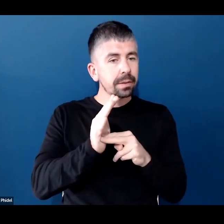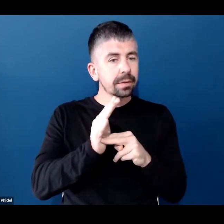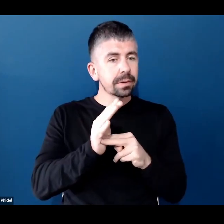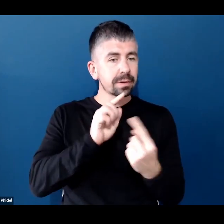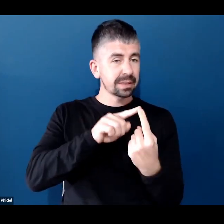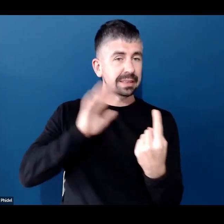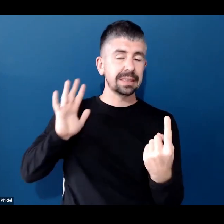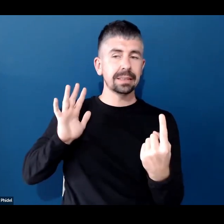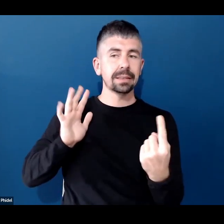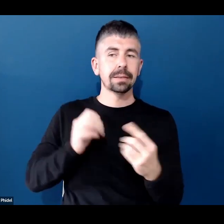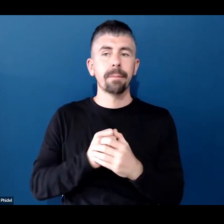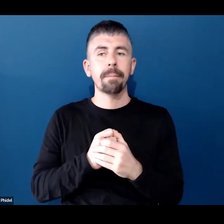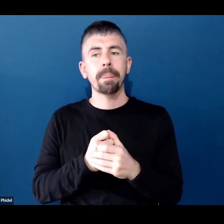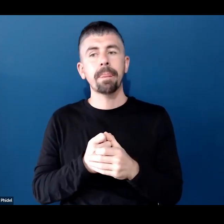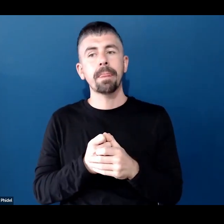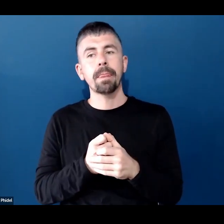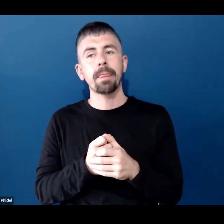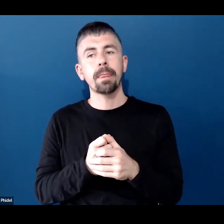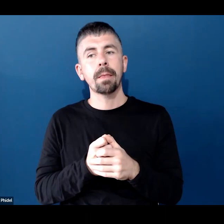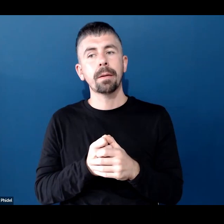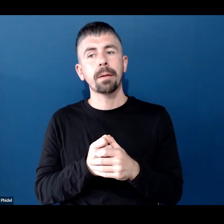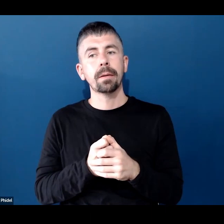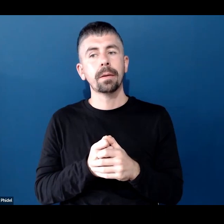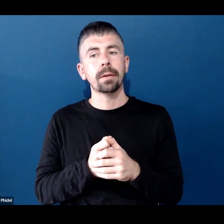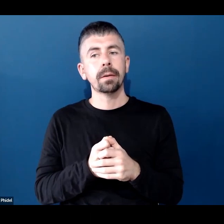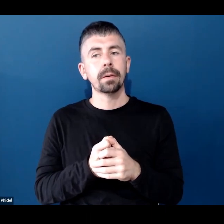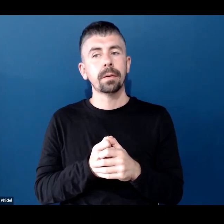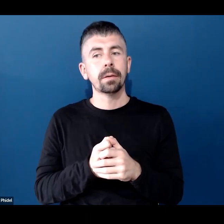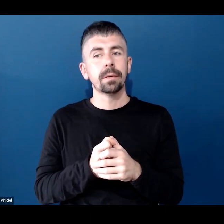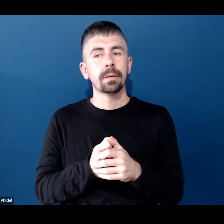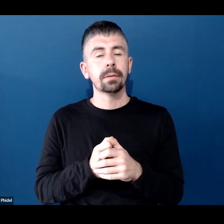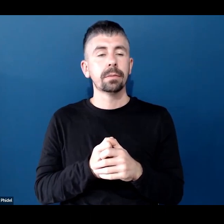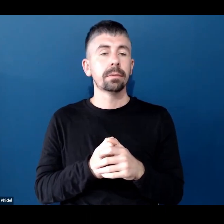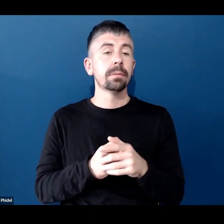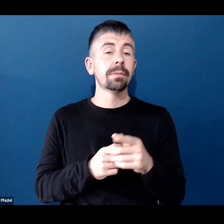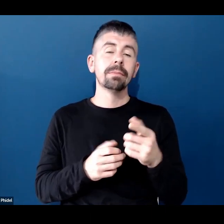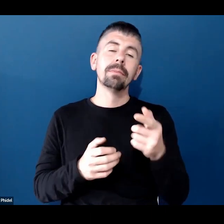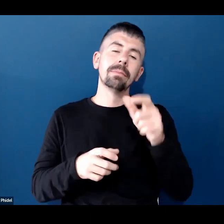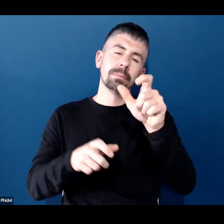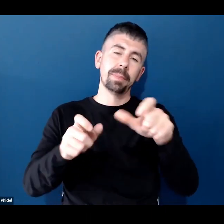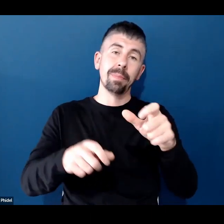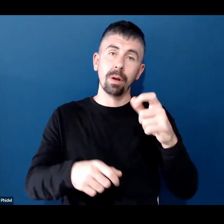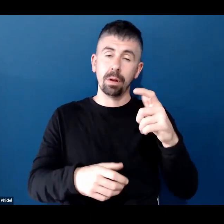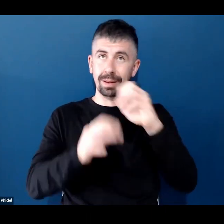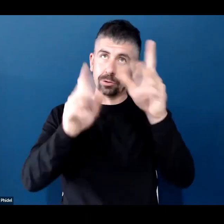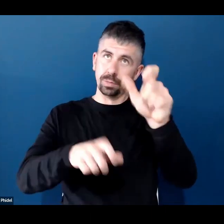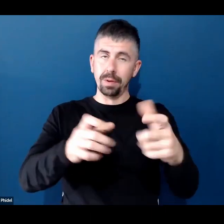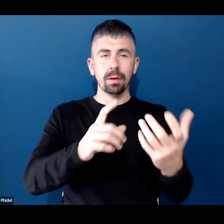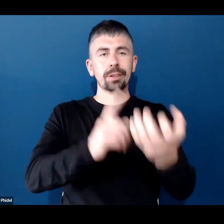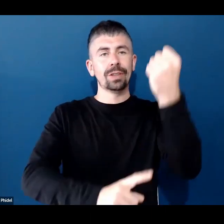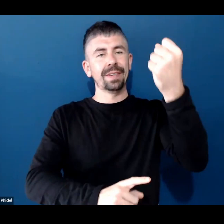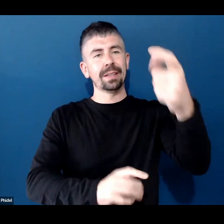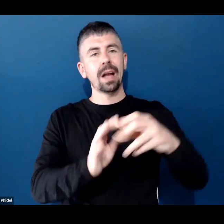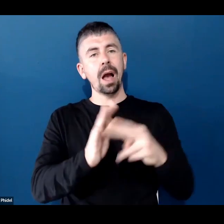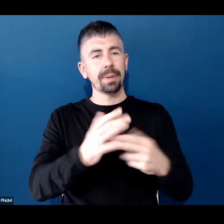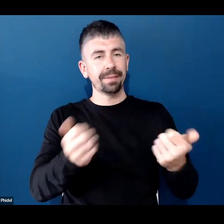say hypothetically someone is going to manage to get past that gate. What's the final boss? Then, okay, the final boss is to talk about the speed